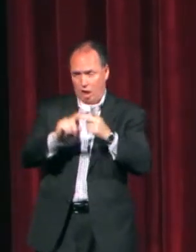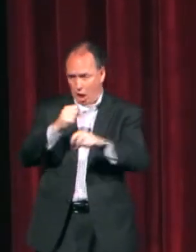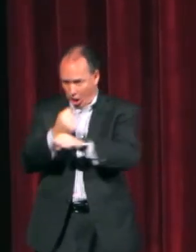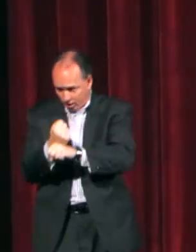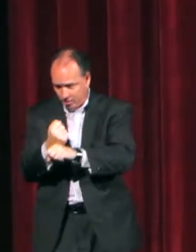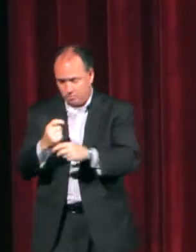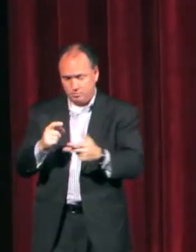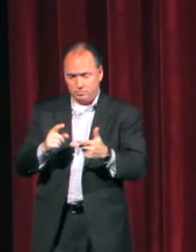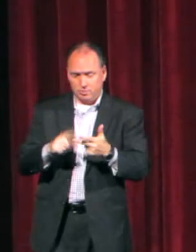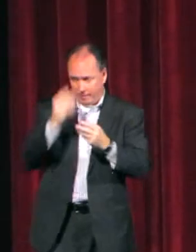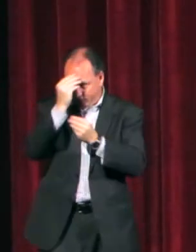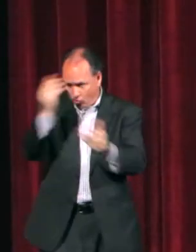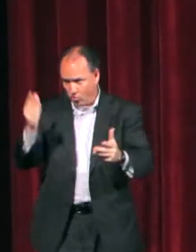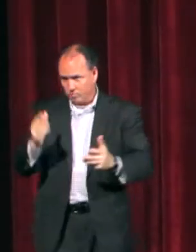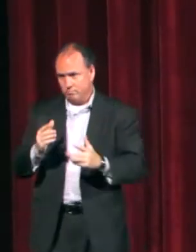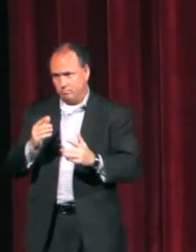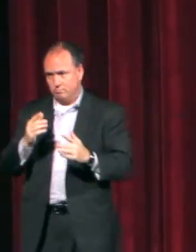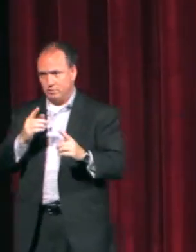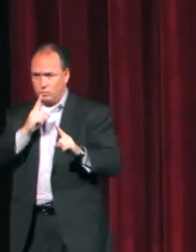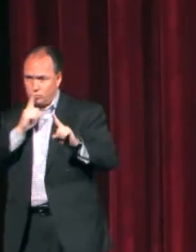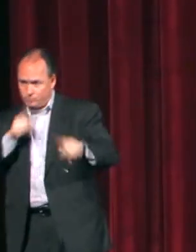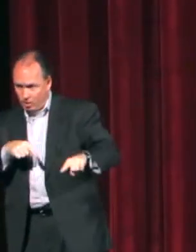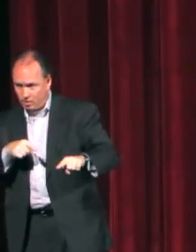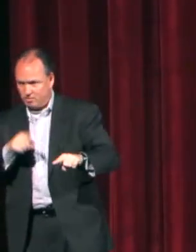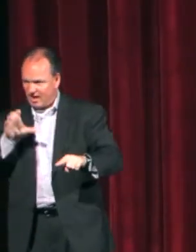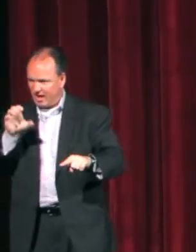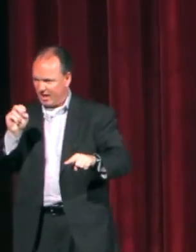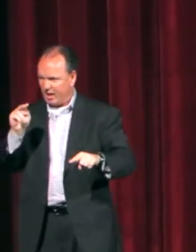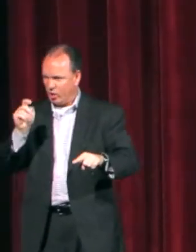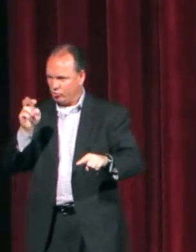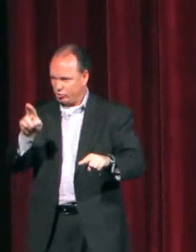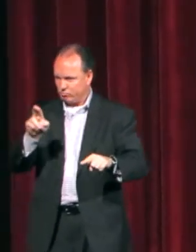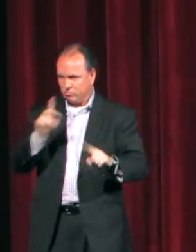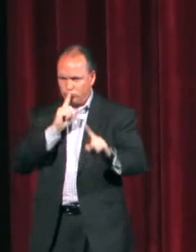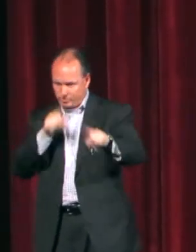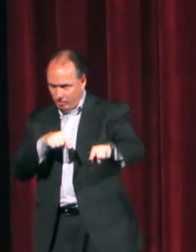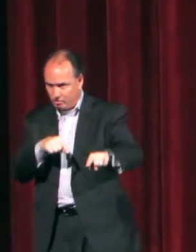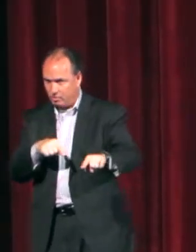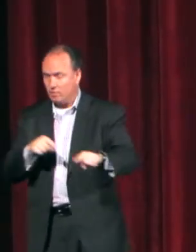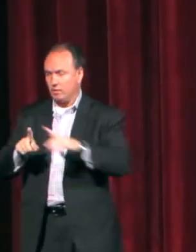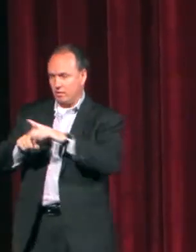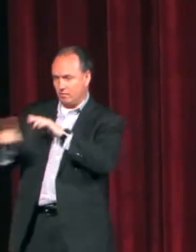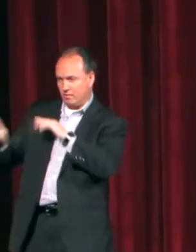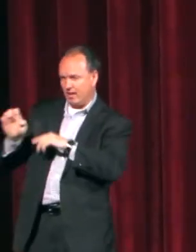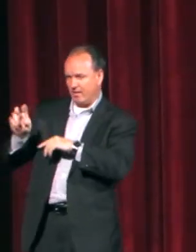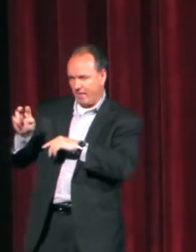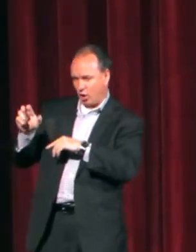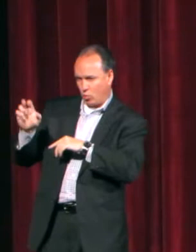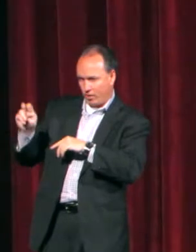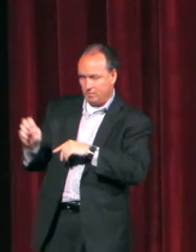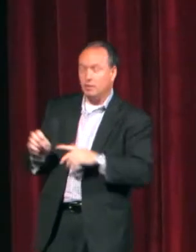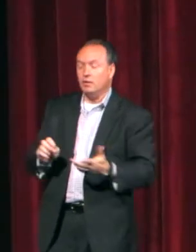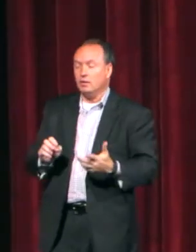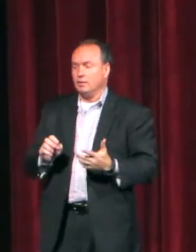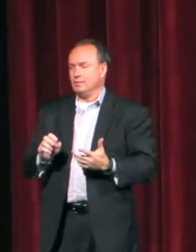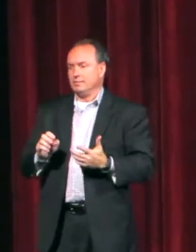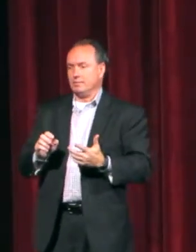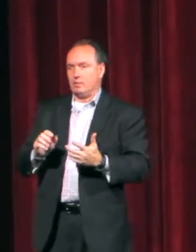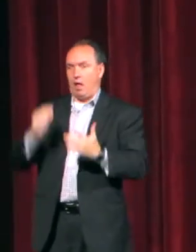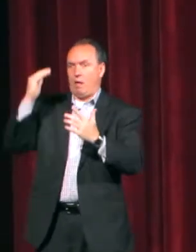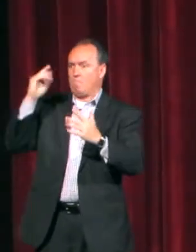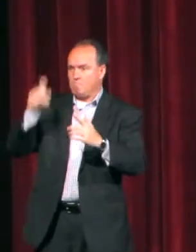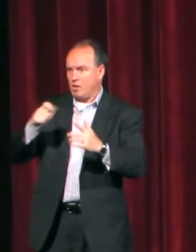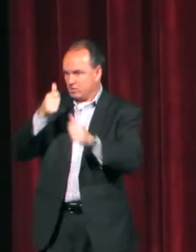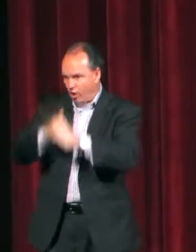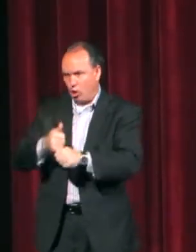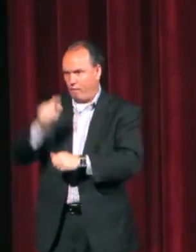inform, counter, and evacuate. This does not have to be in the sequential order. It's simply a term that students,